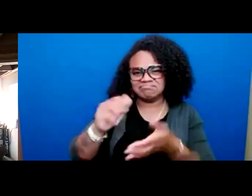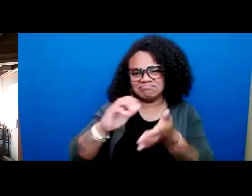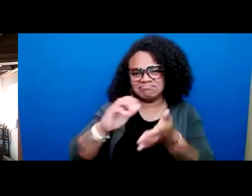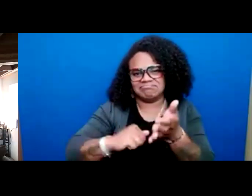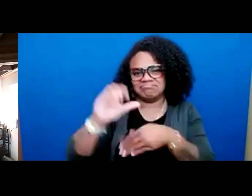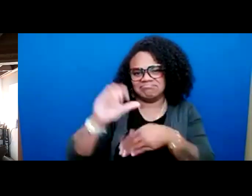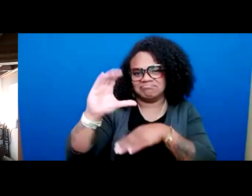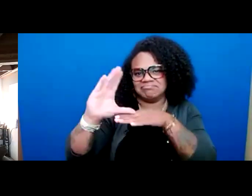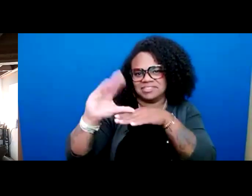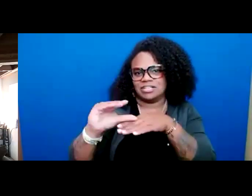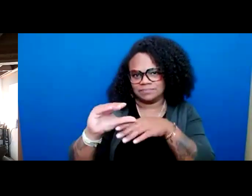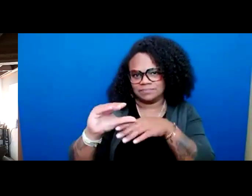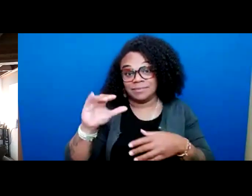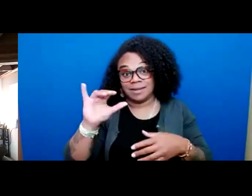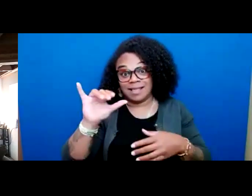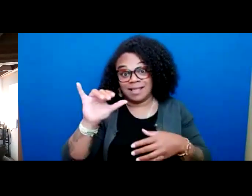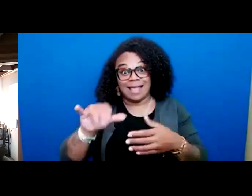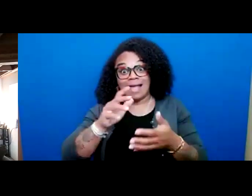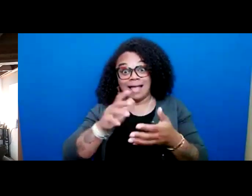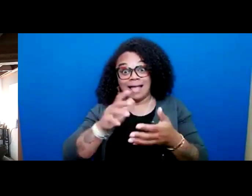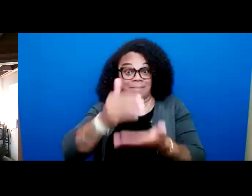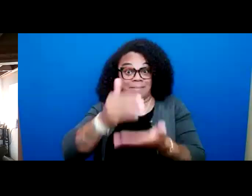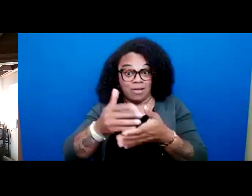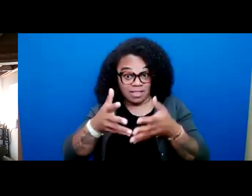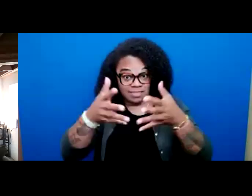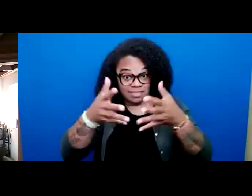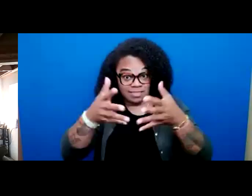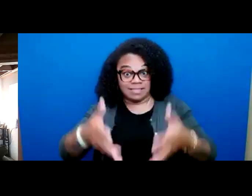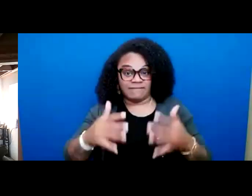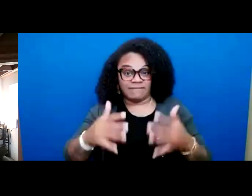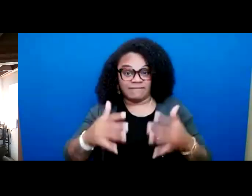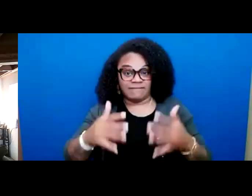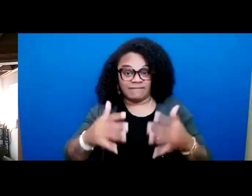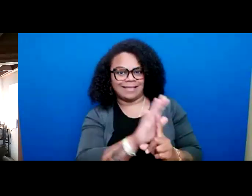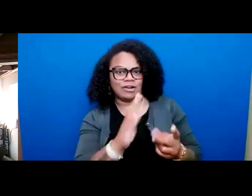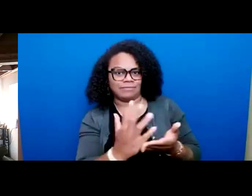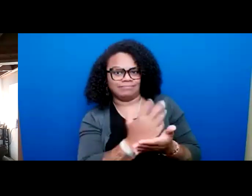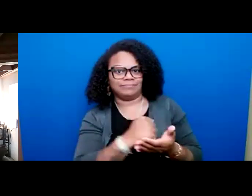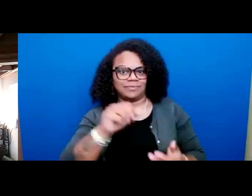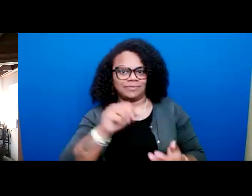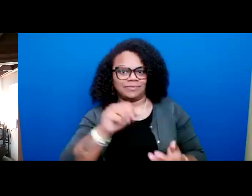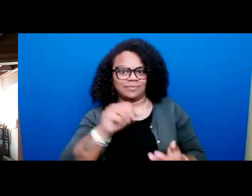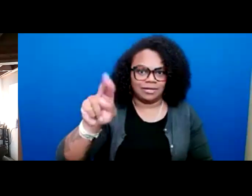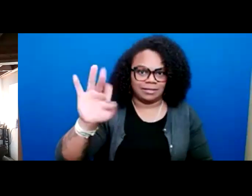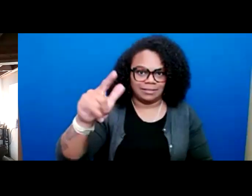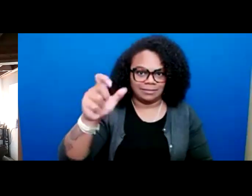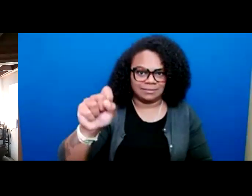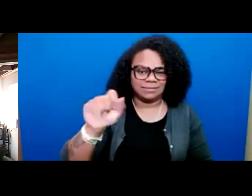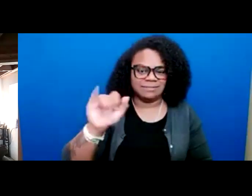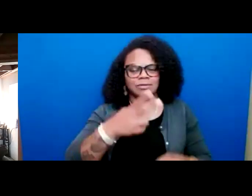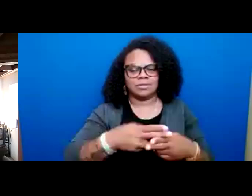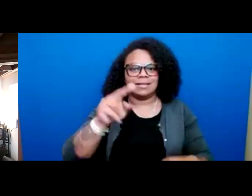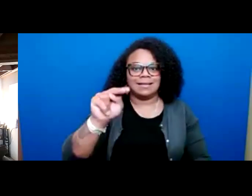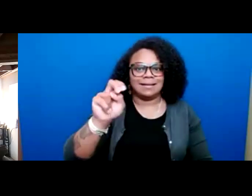result is the person's earnings. And that's called net earnings from self-employment, or